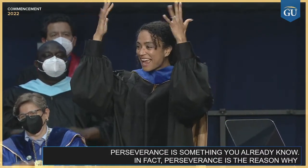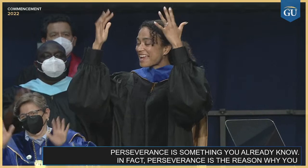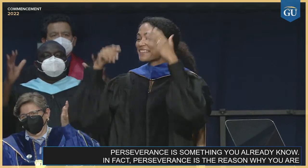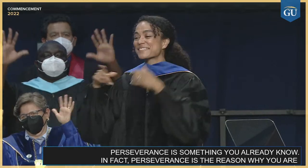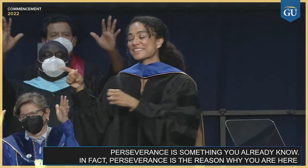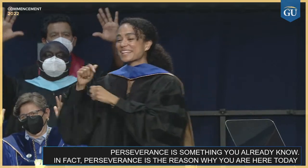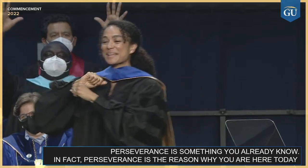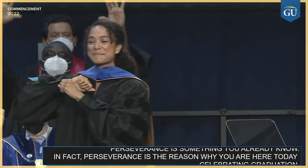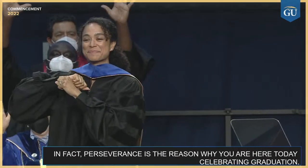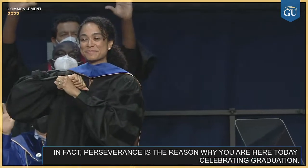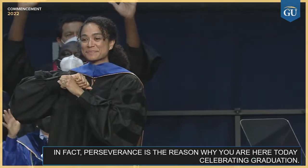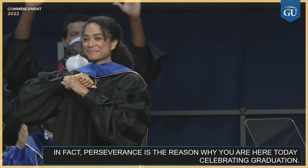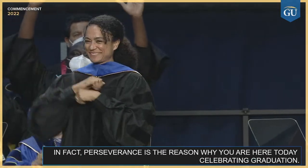Congratulations.